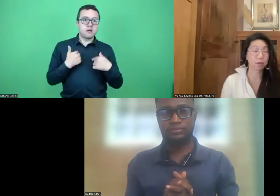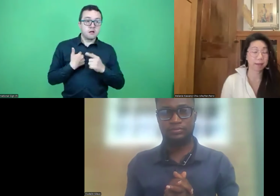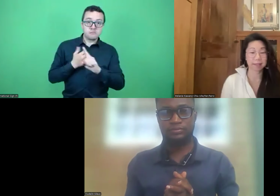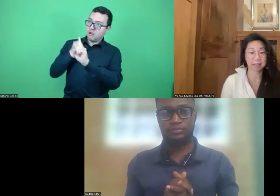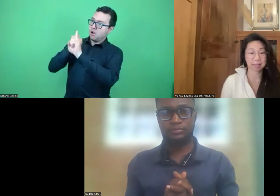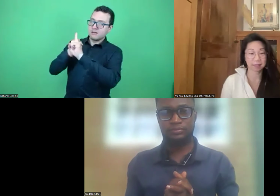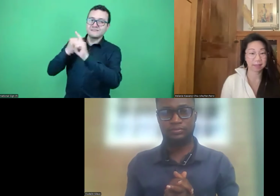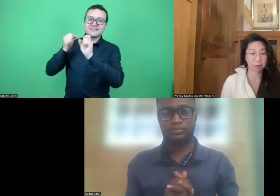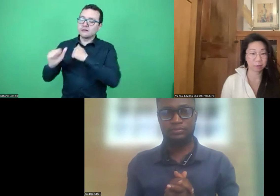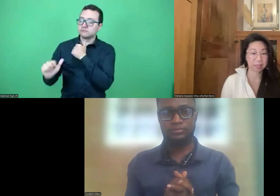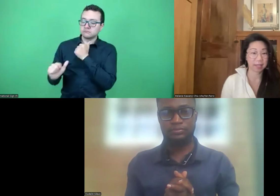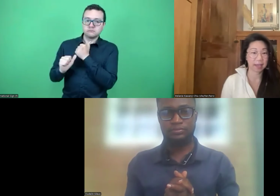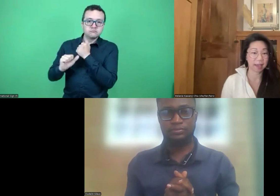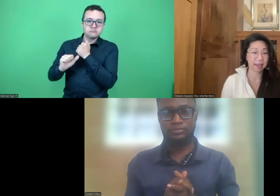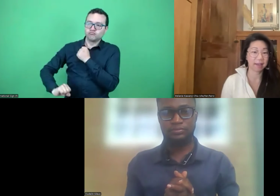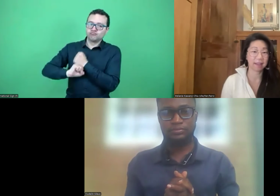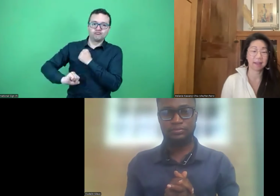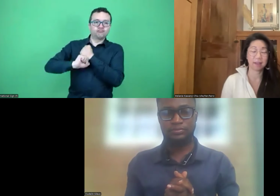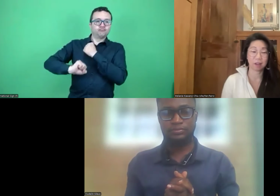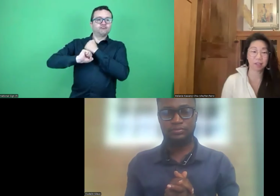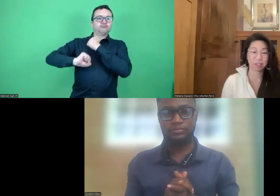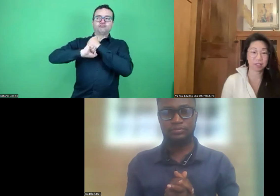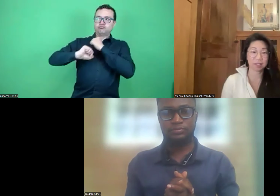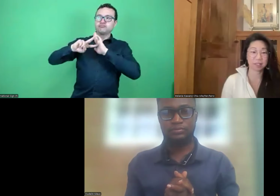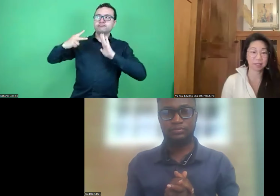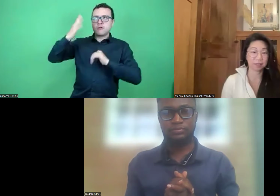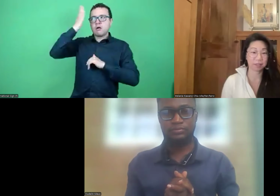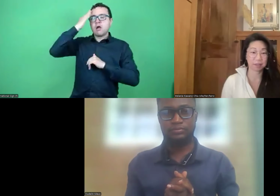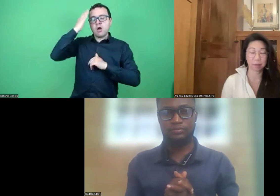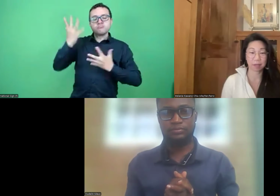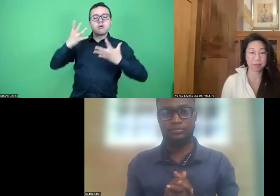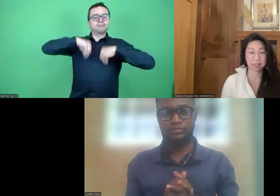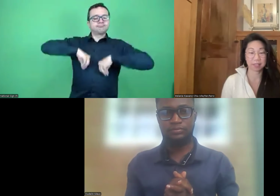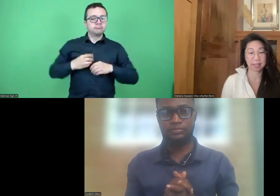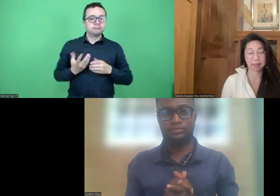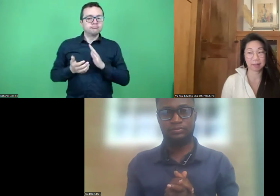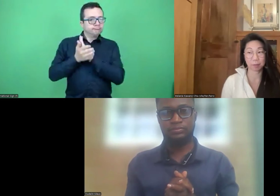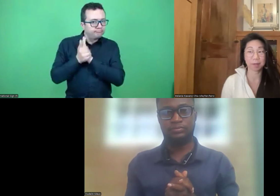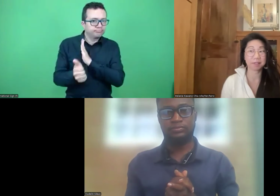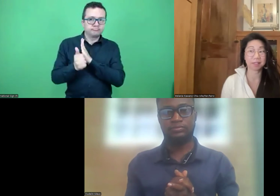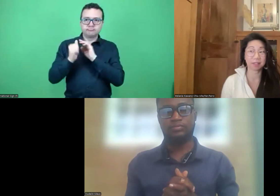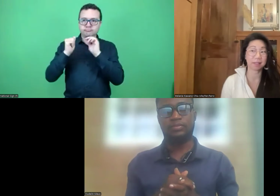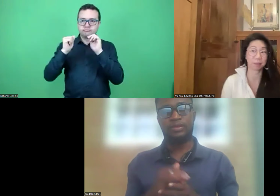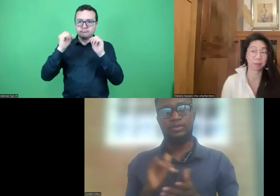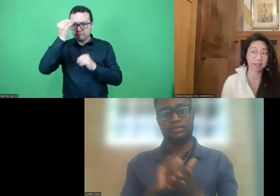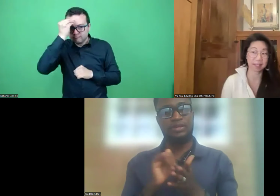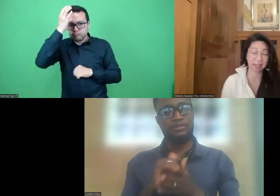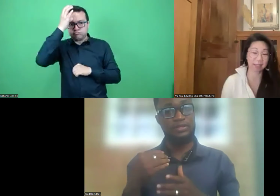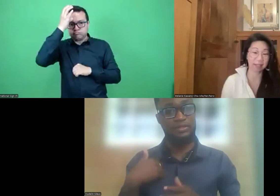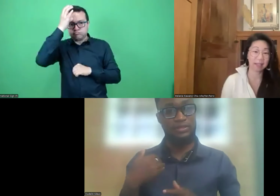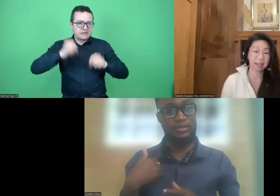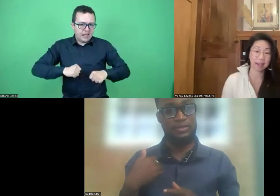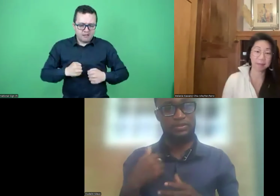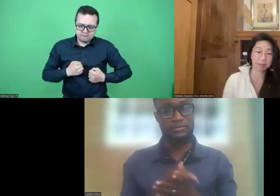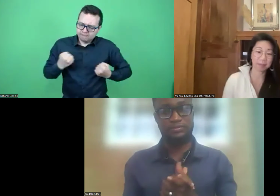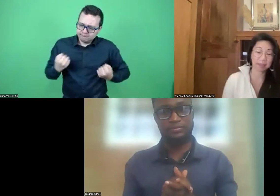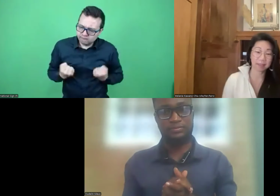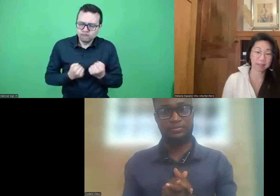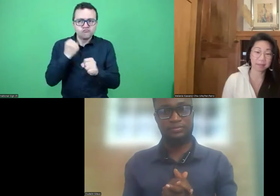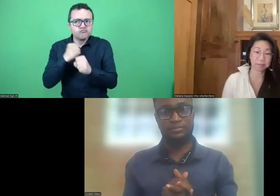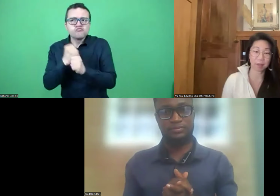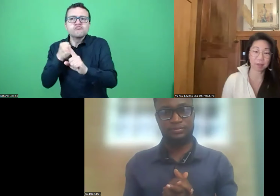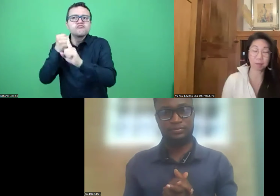more capacity that an OPD had, knowledge and skills that they were able to gain, perhaps it's not surprising